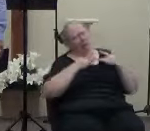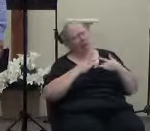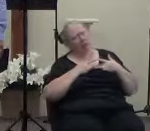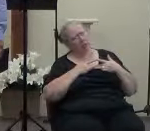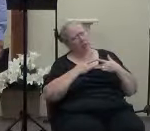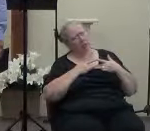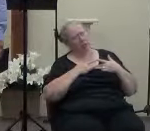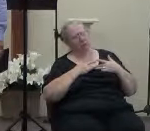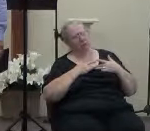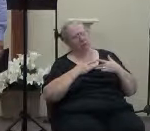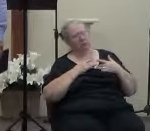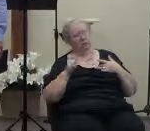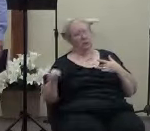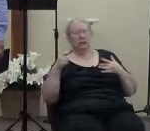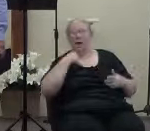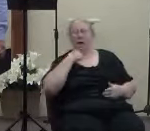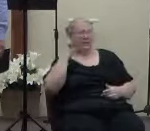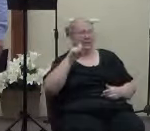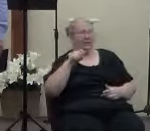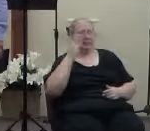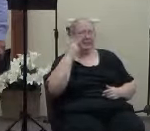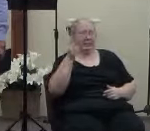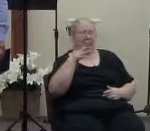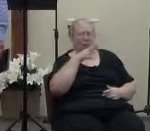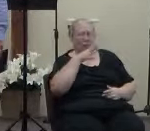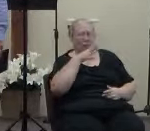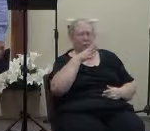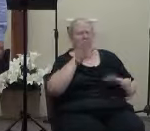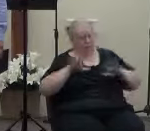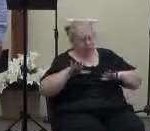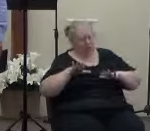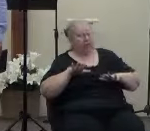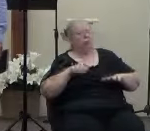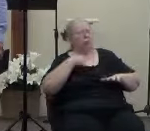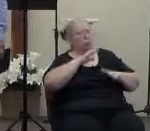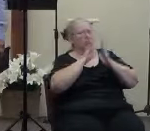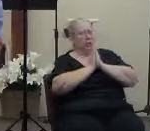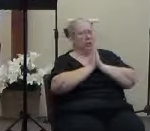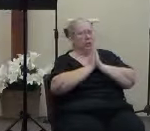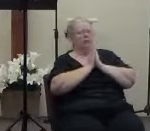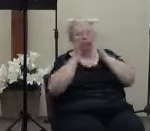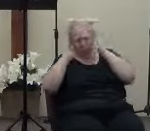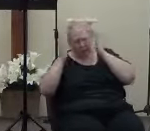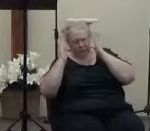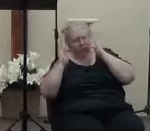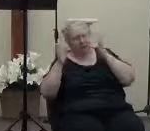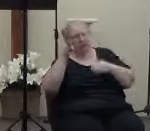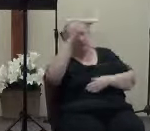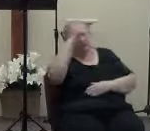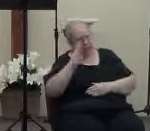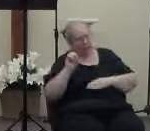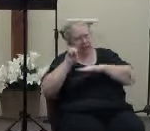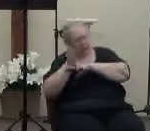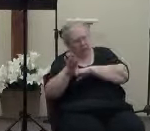And she says, I just need to see Mom." And I said, "Okay, settle down. We're going to pray for you." I said, "Listen to me. God has already